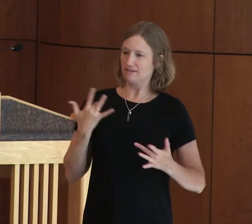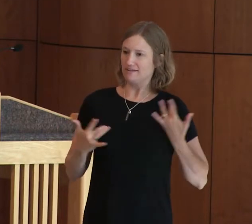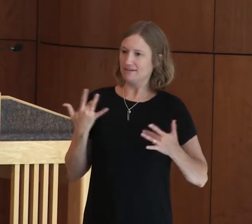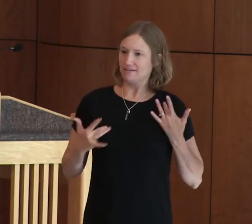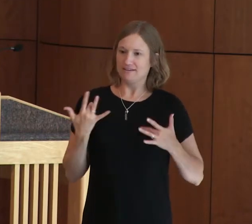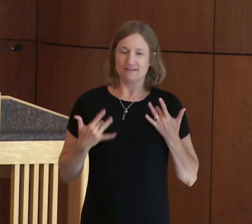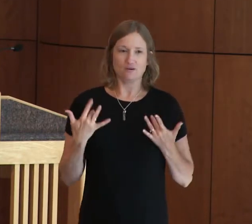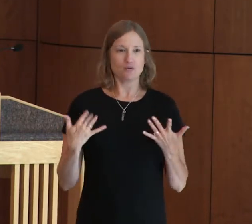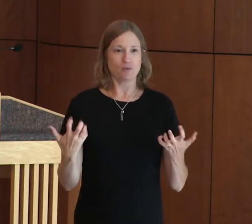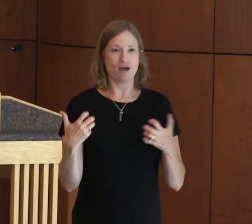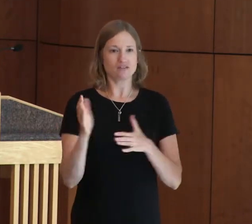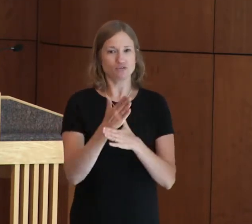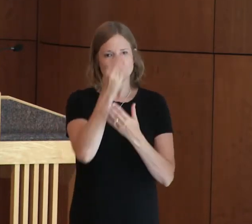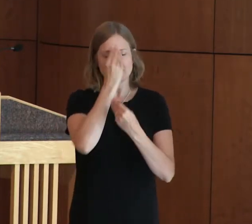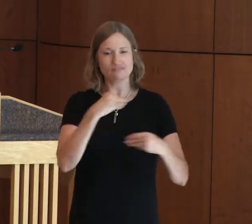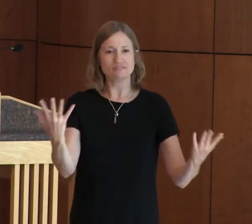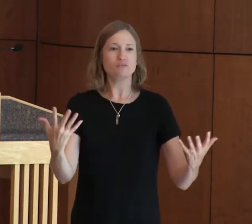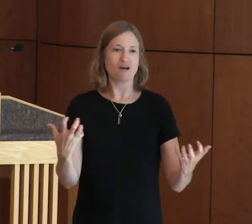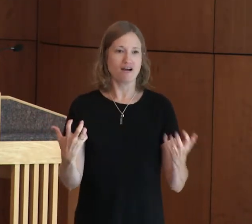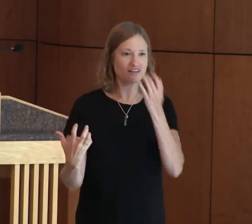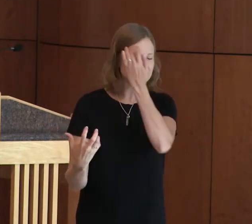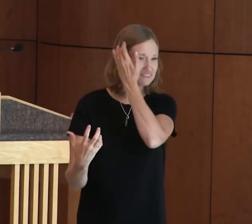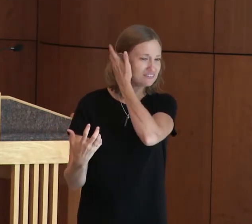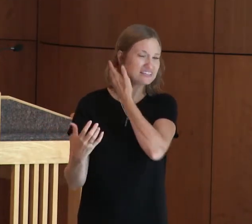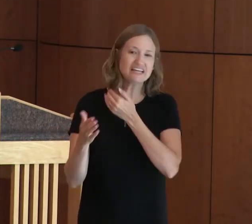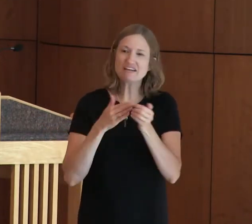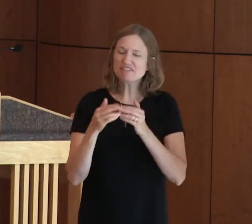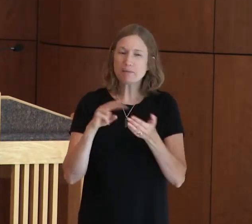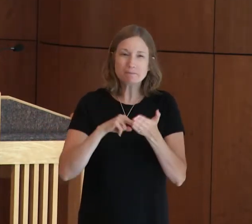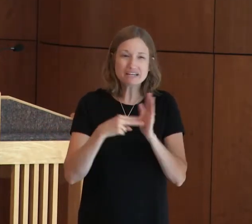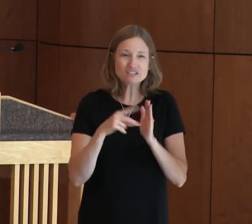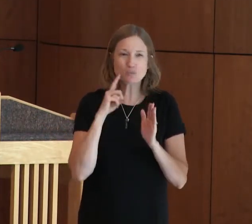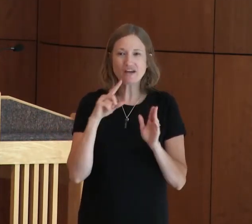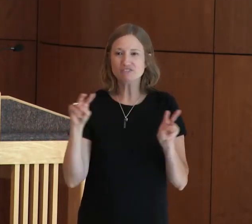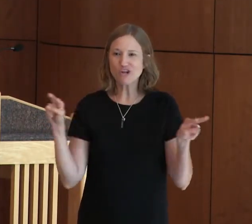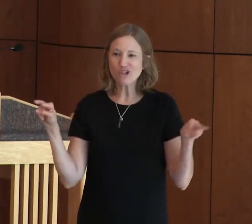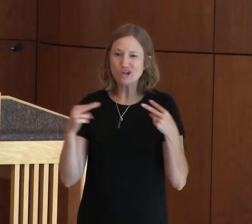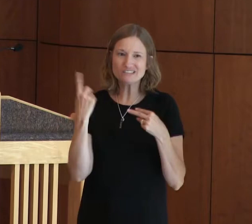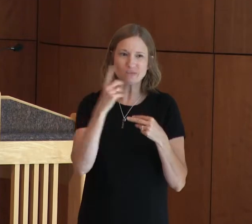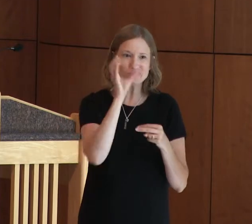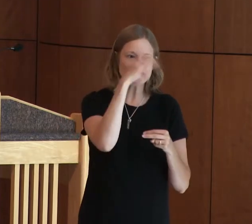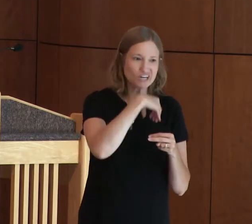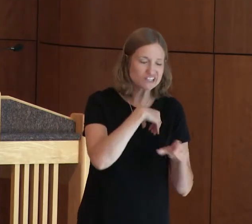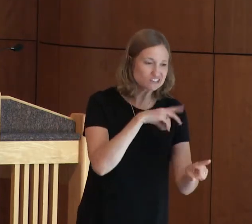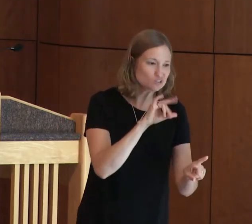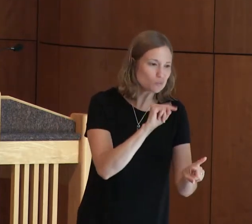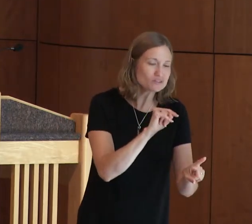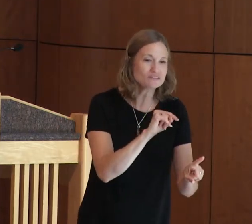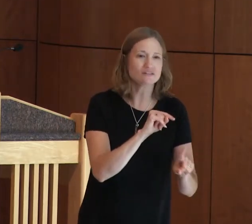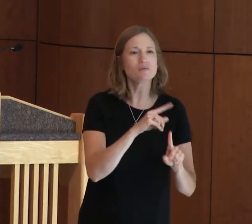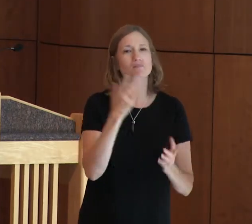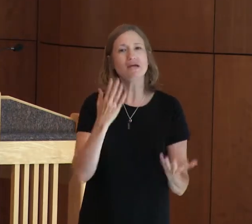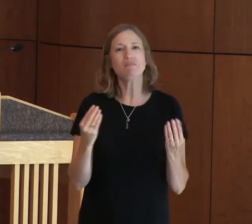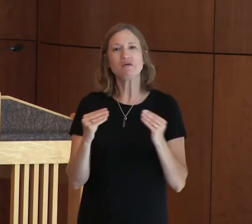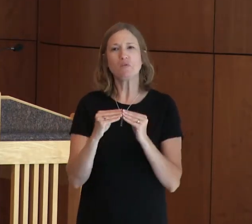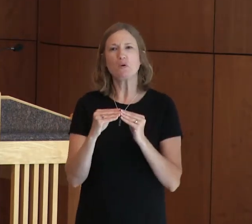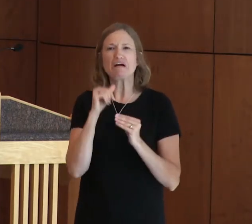to share with others. Even if it's meaning we have to turn to a stranger to do it, maybe it's a little more uncomfortable, but